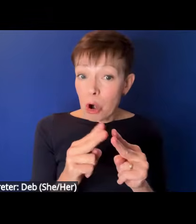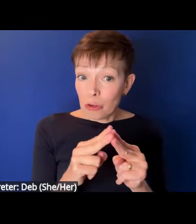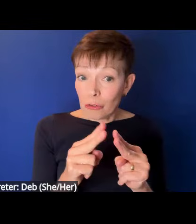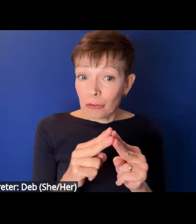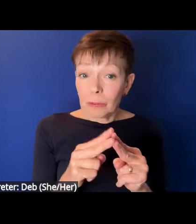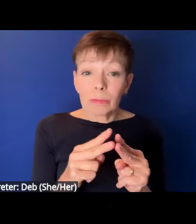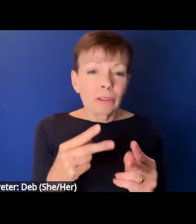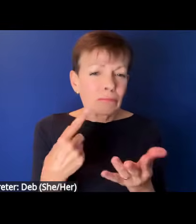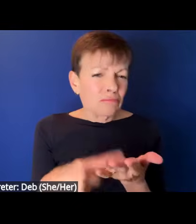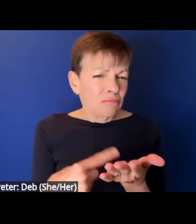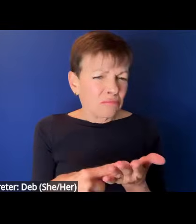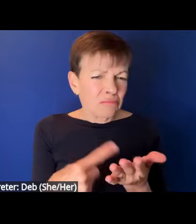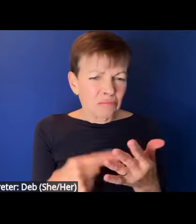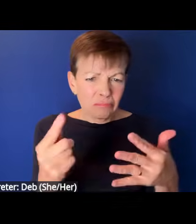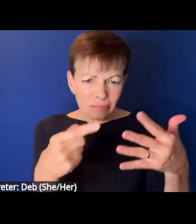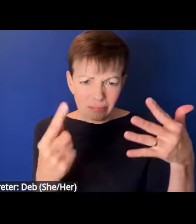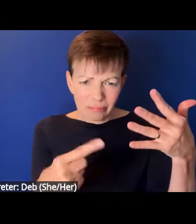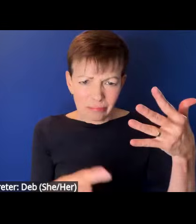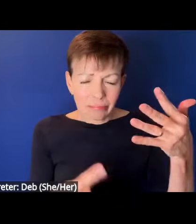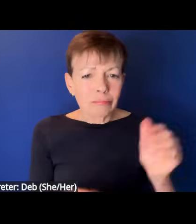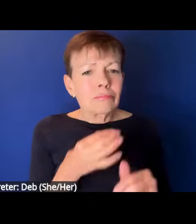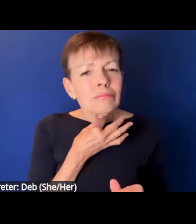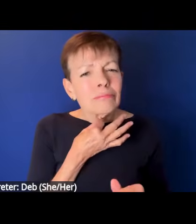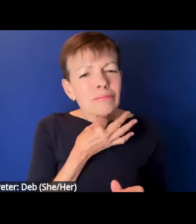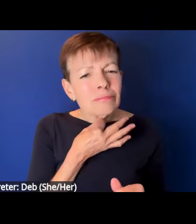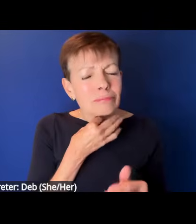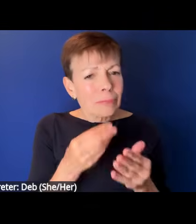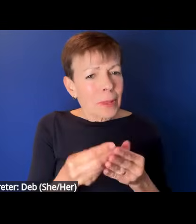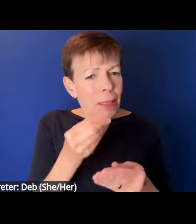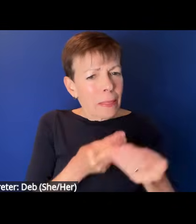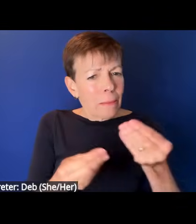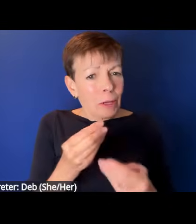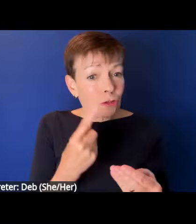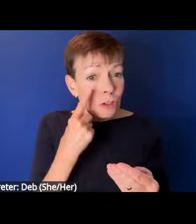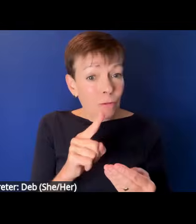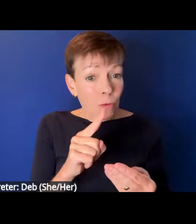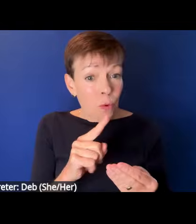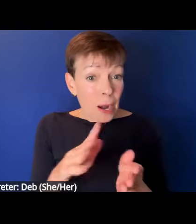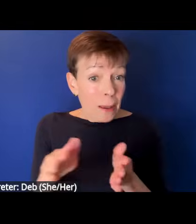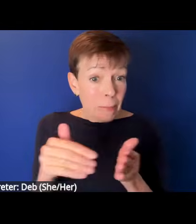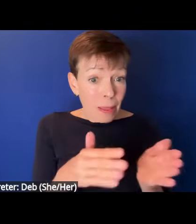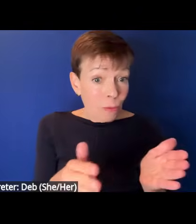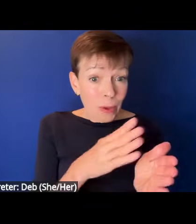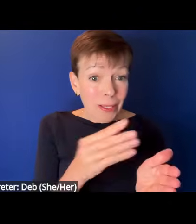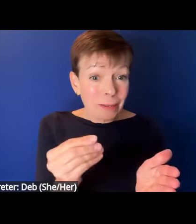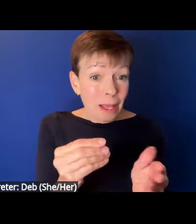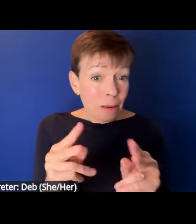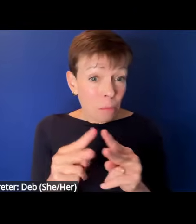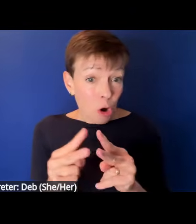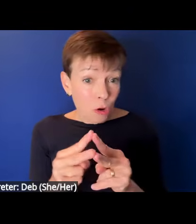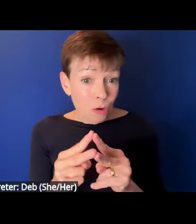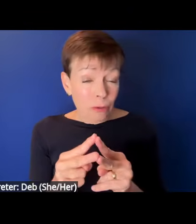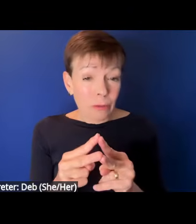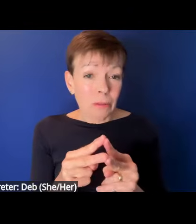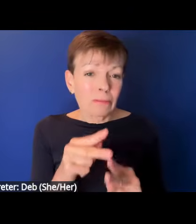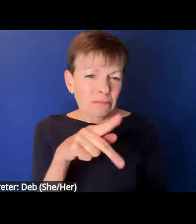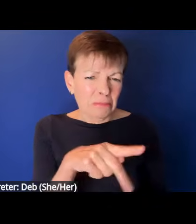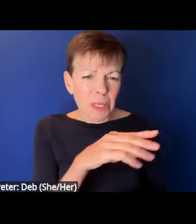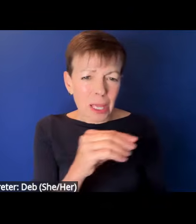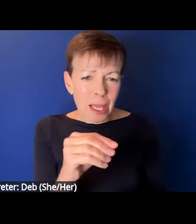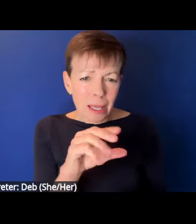the budget for pathways and partnerships is this year relative to like next